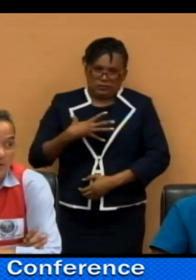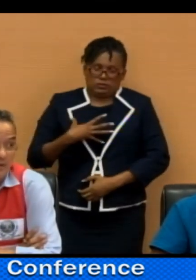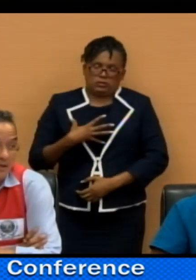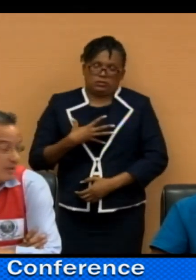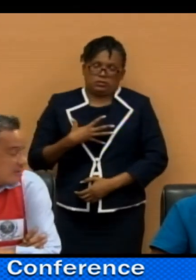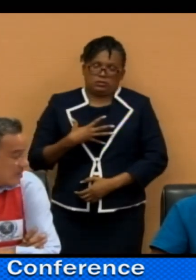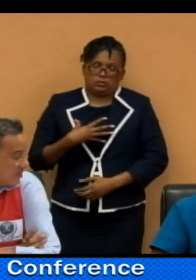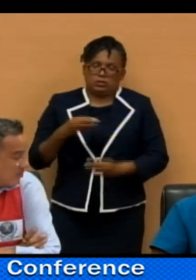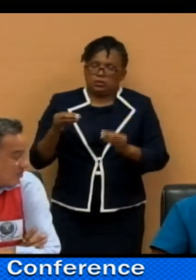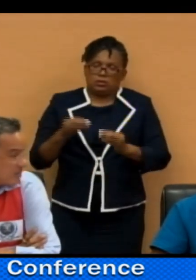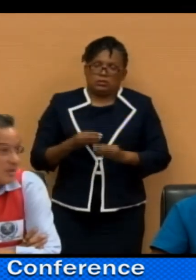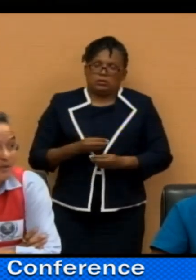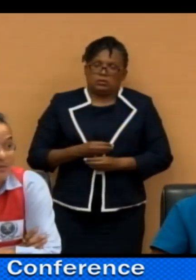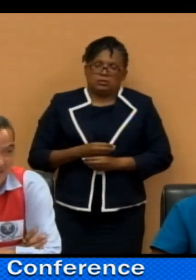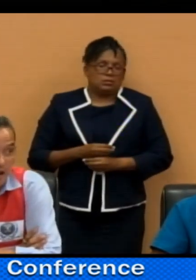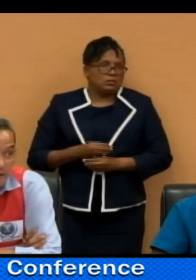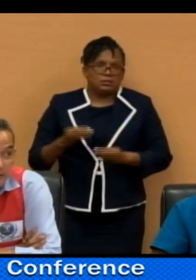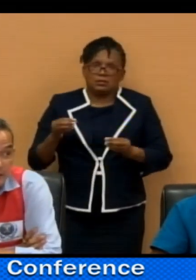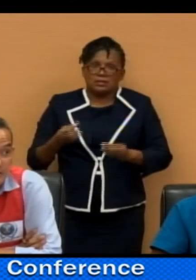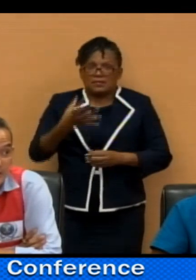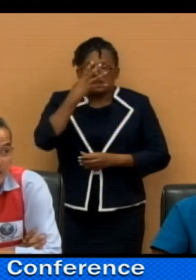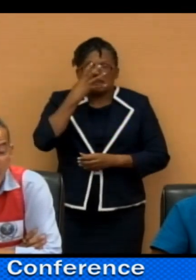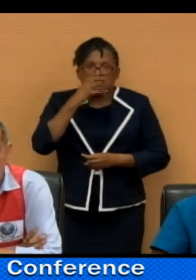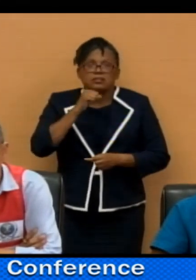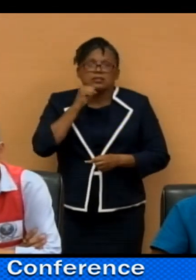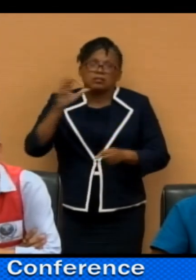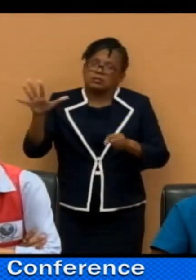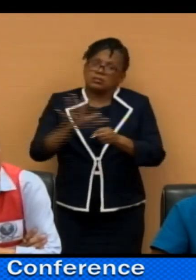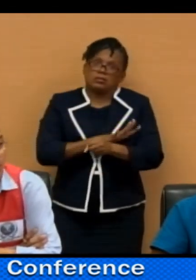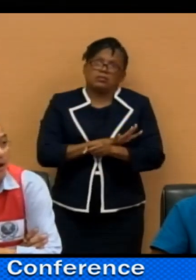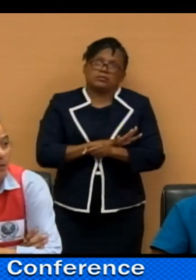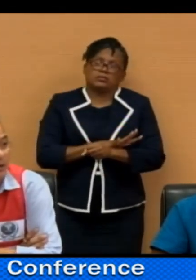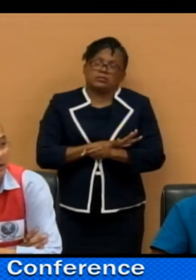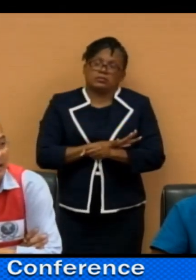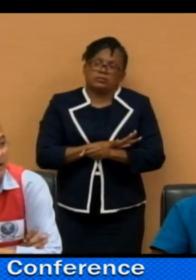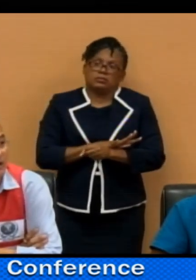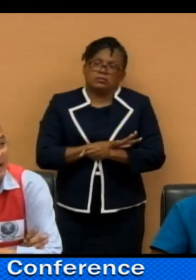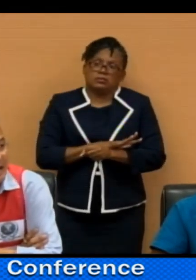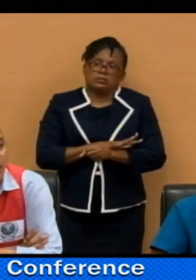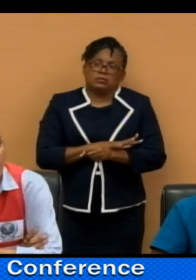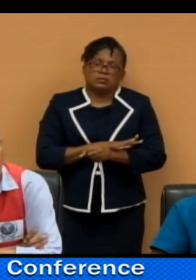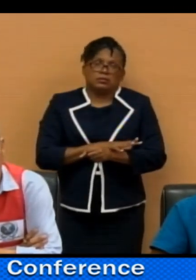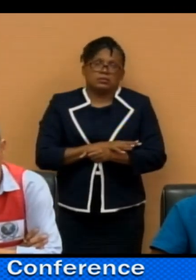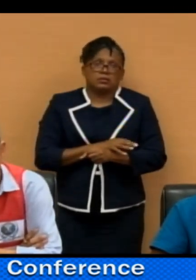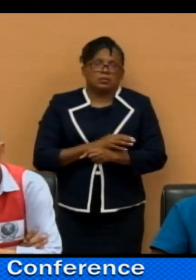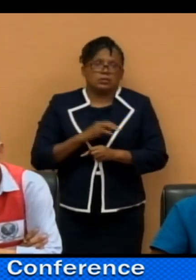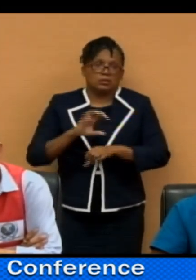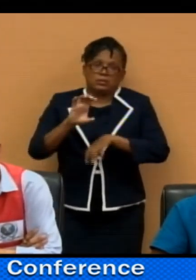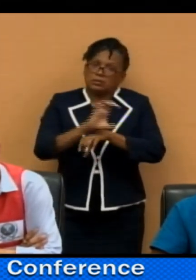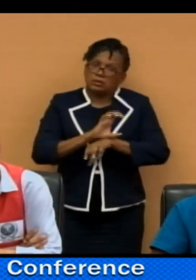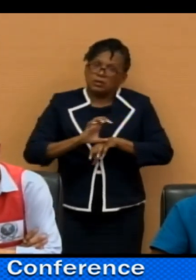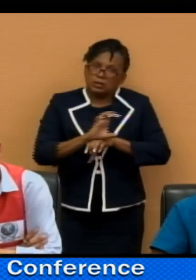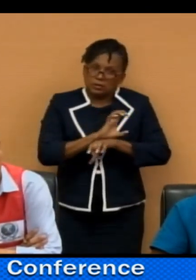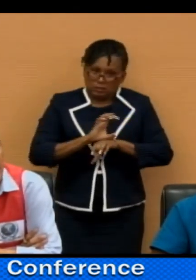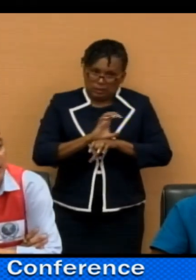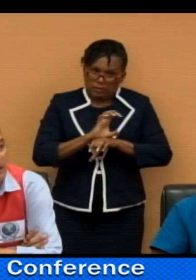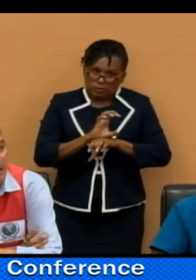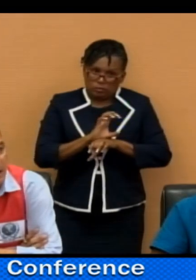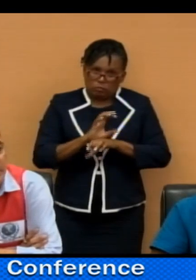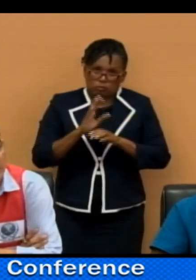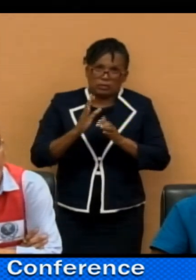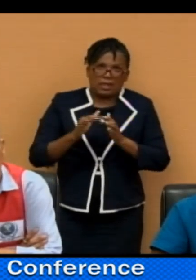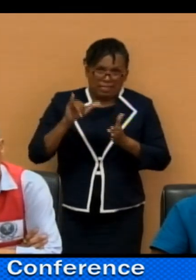no amount of ventilators seem to be enough. As to whether one would get to Karakou or not, that has consistently